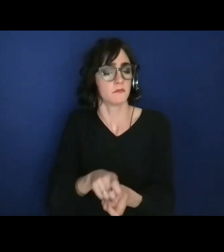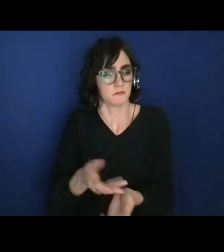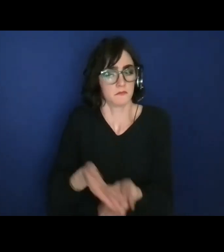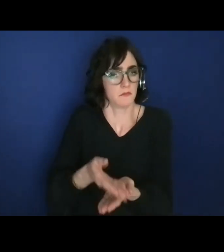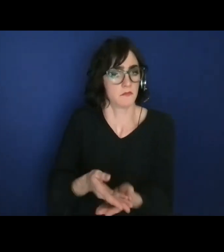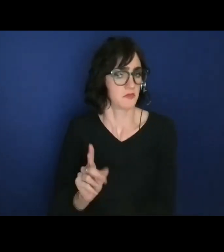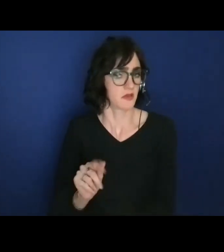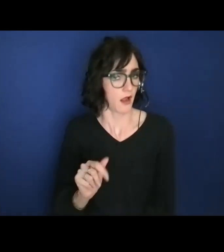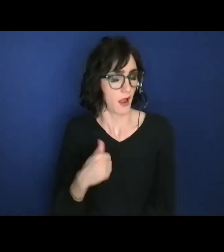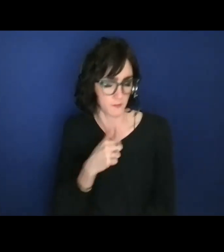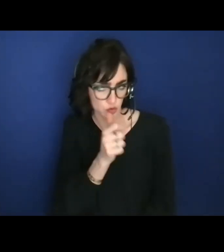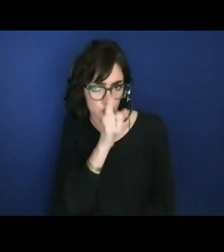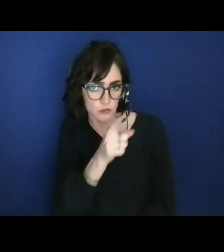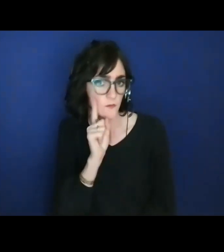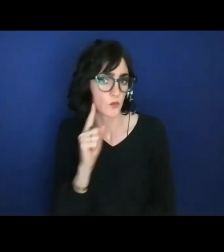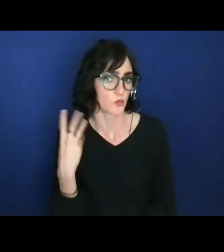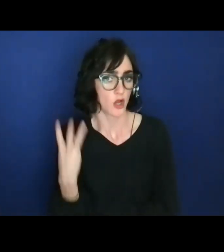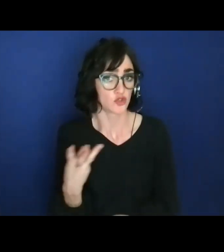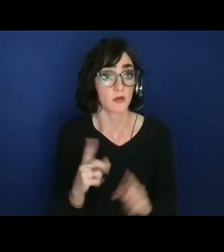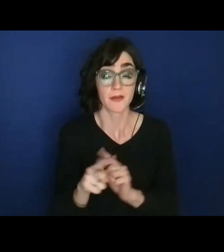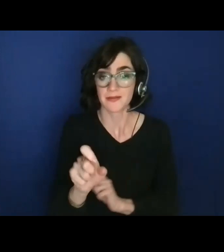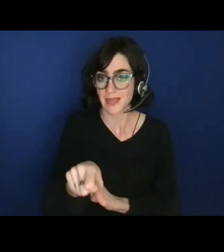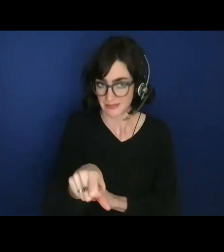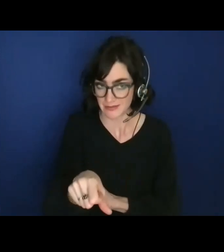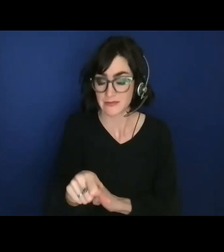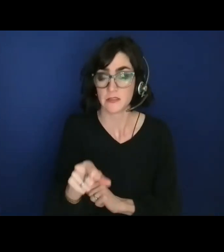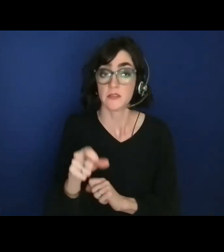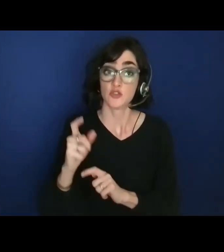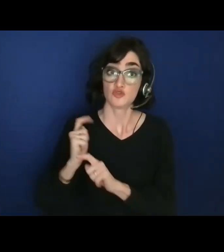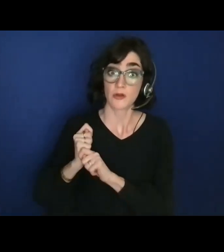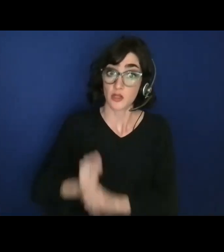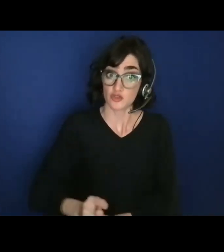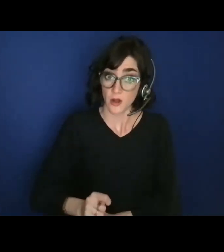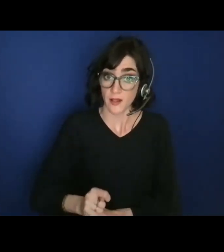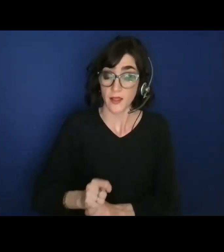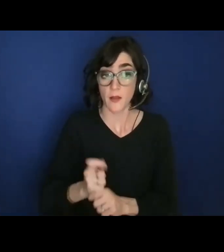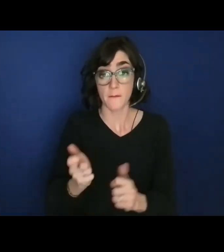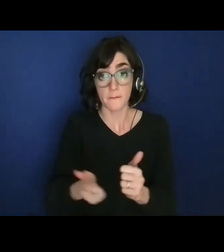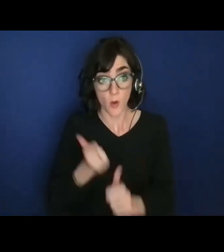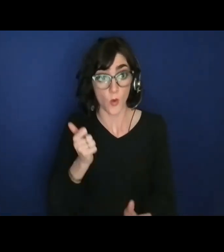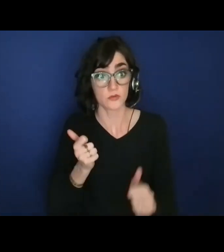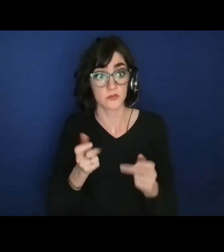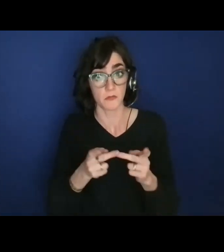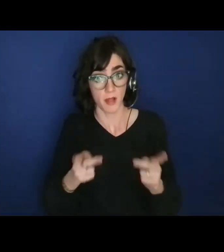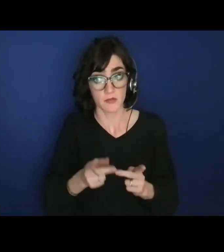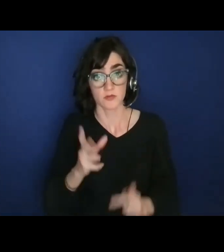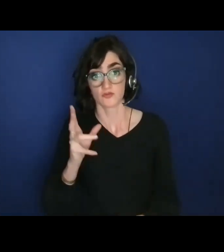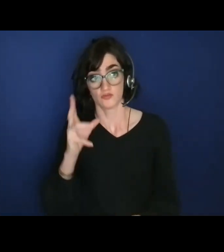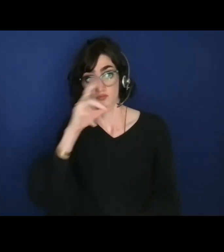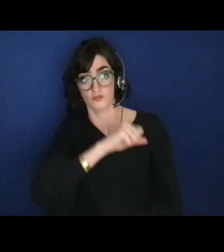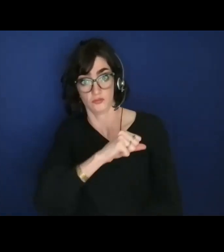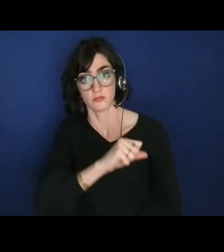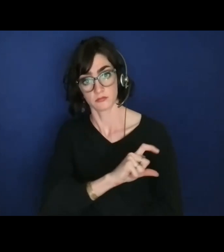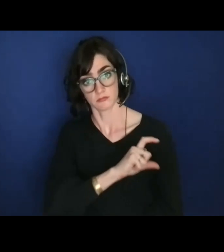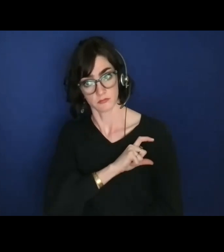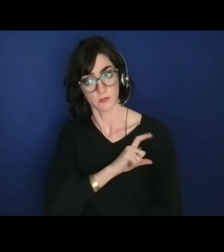Washington, but I think, traditionally, most places, the presumption is the police are getting